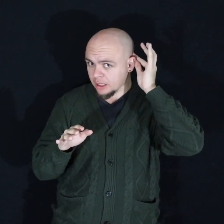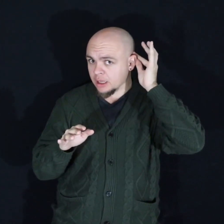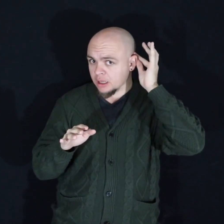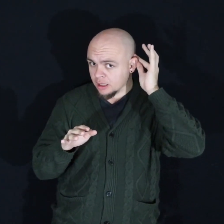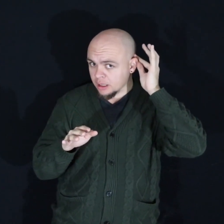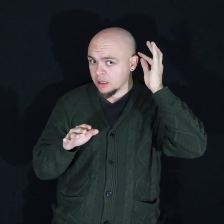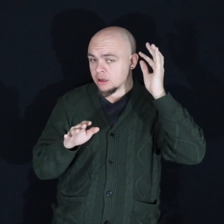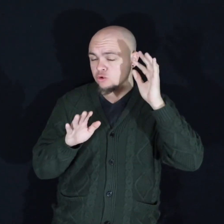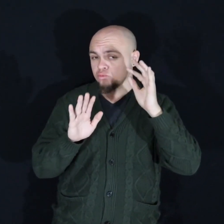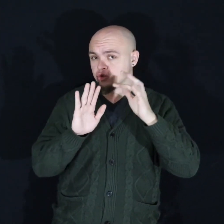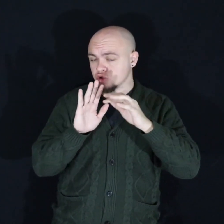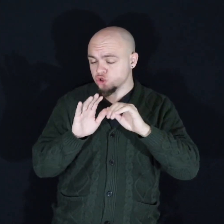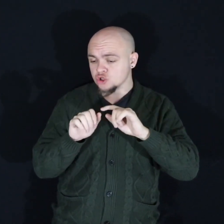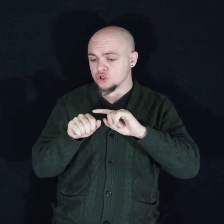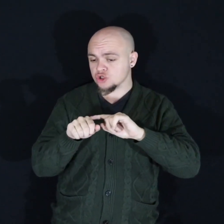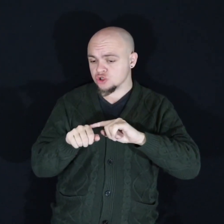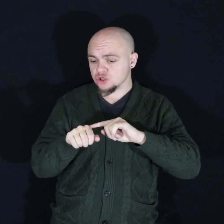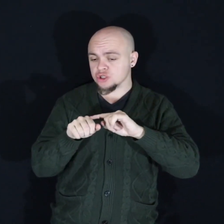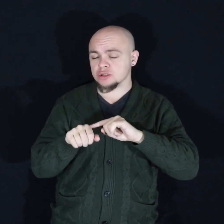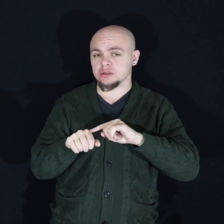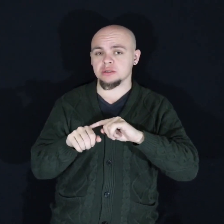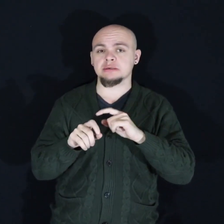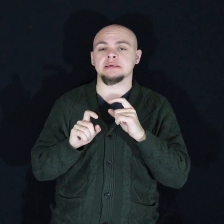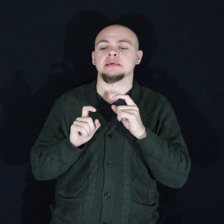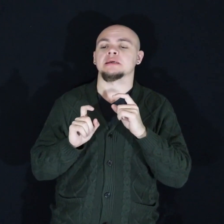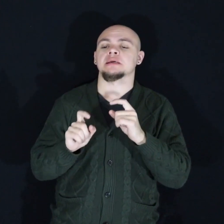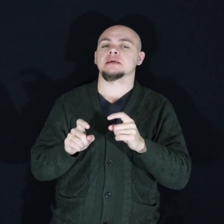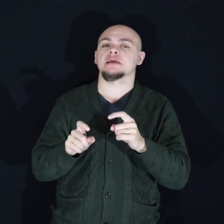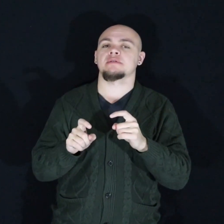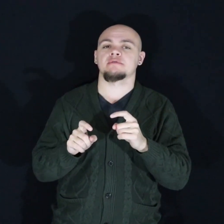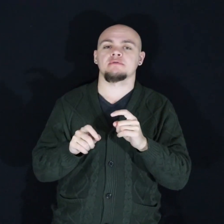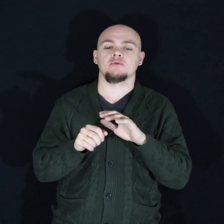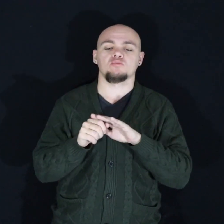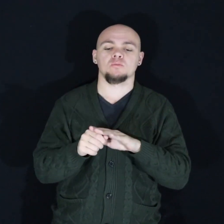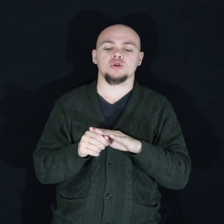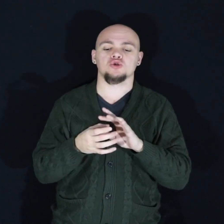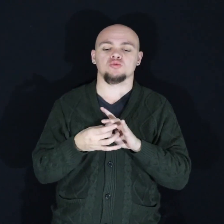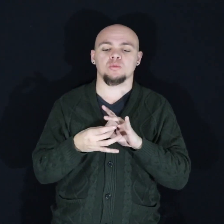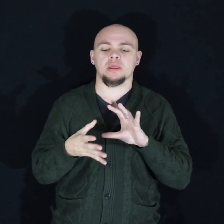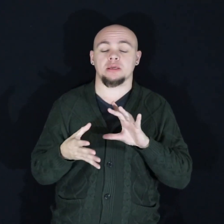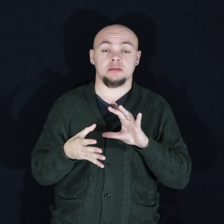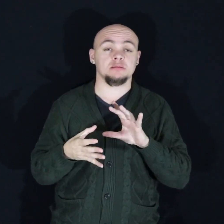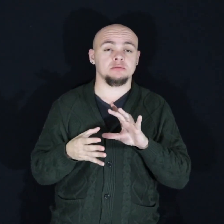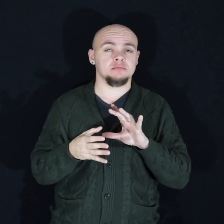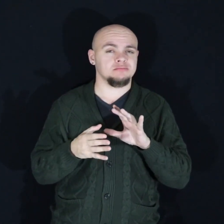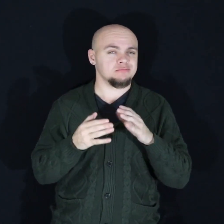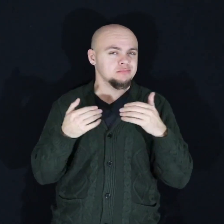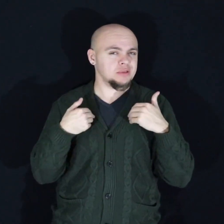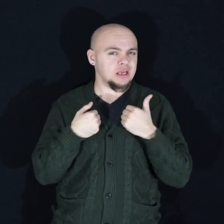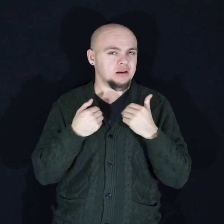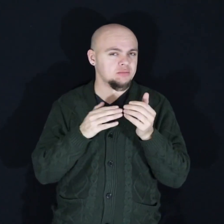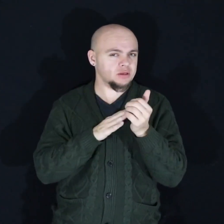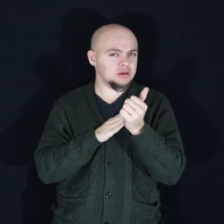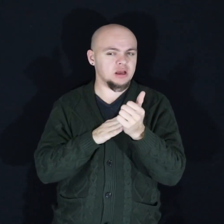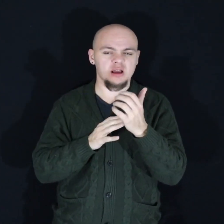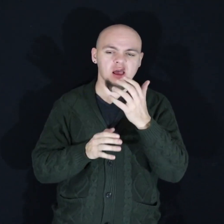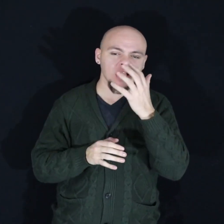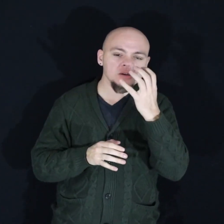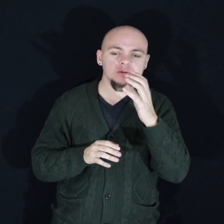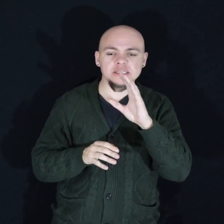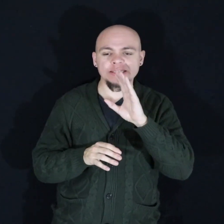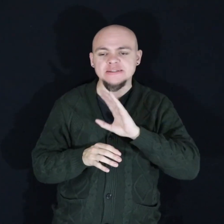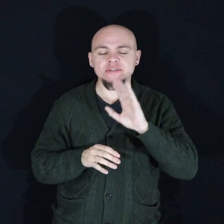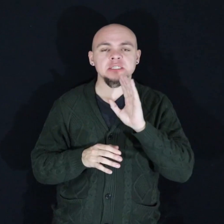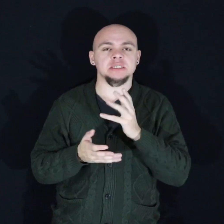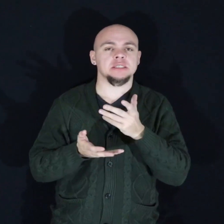head. I would give her a release of pressure. That's how you guide animals. You can't be angry or frustrated when you